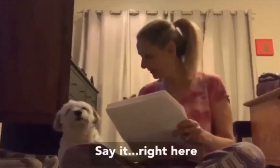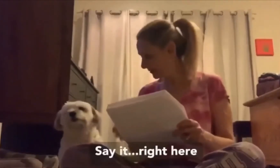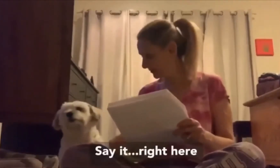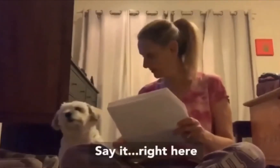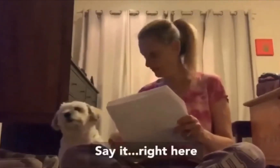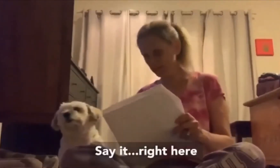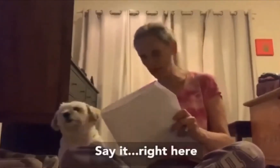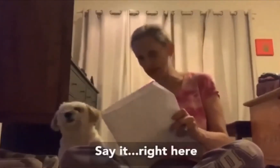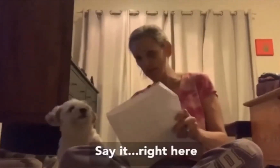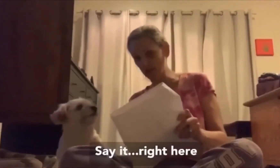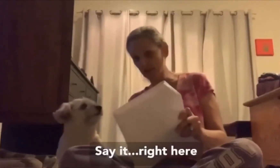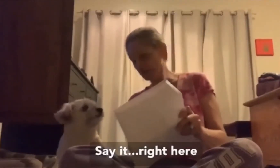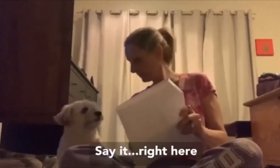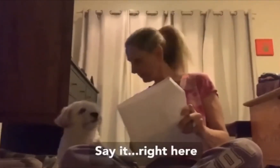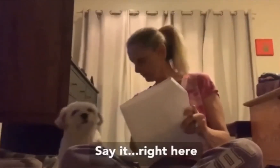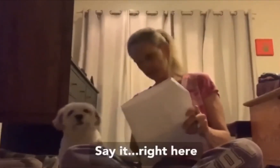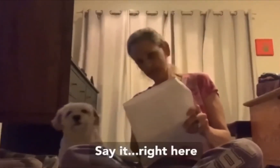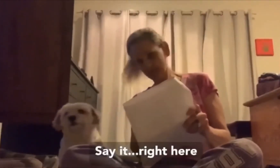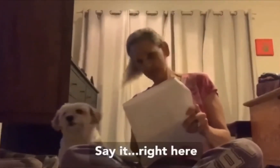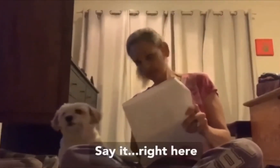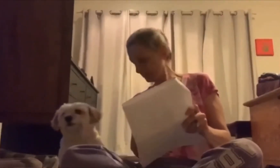Say it. Right here.